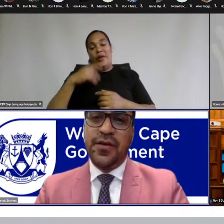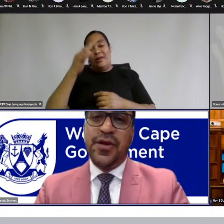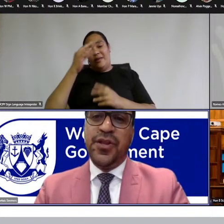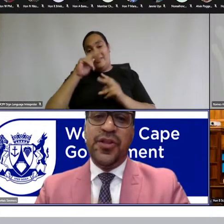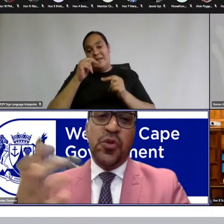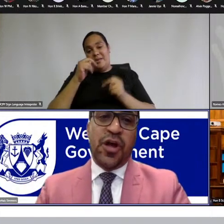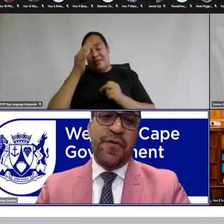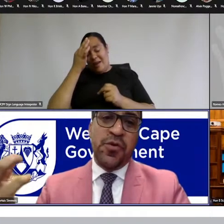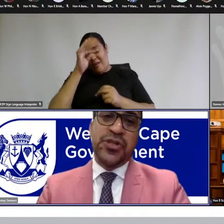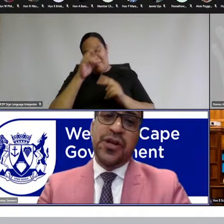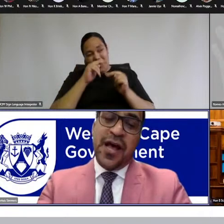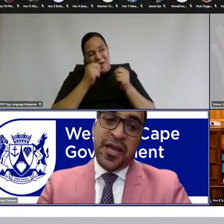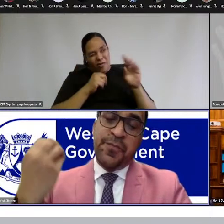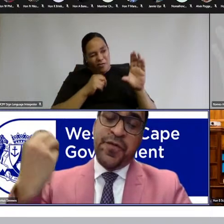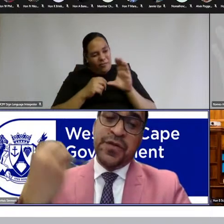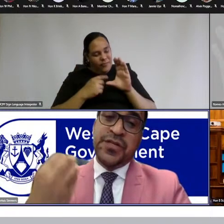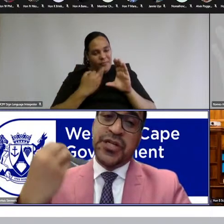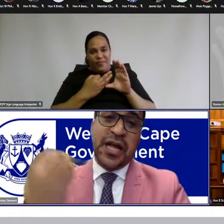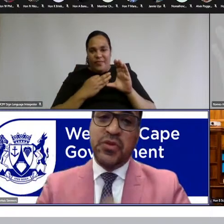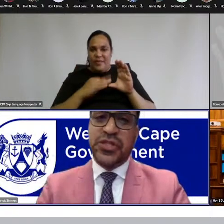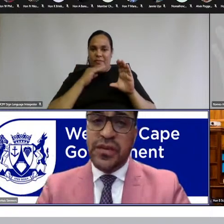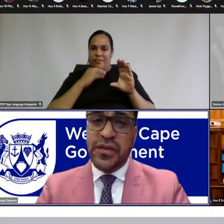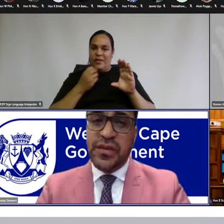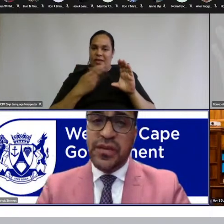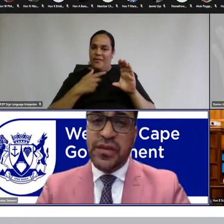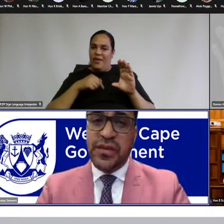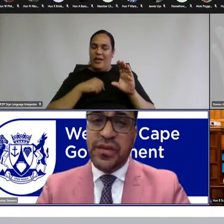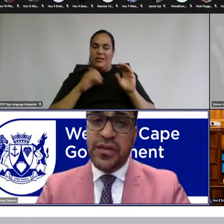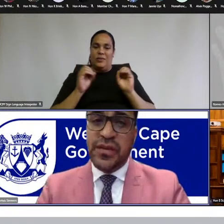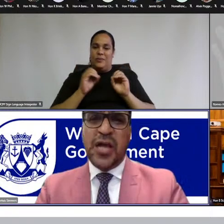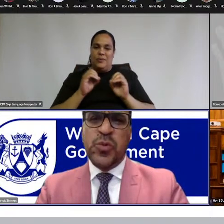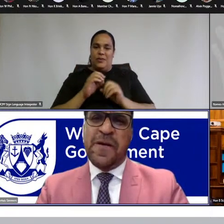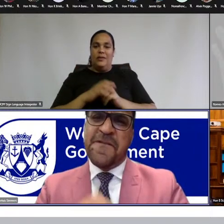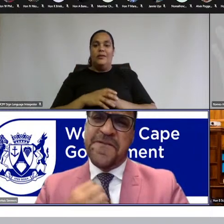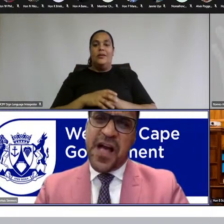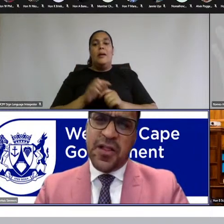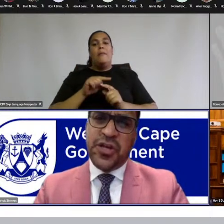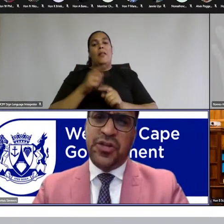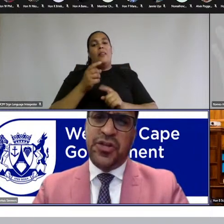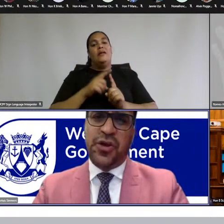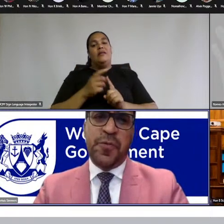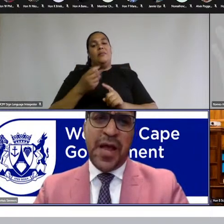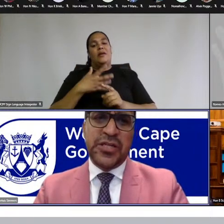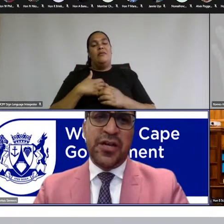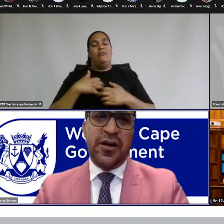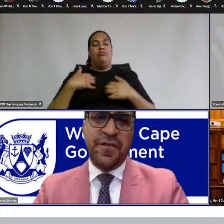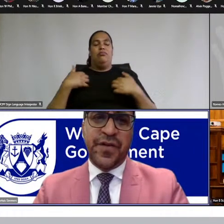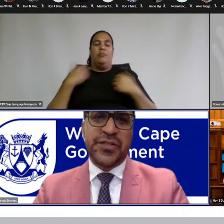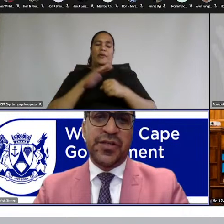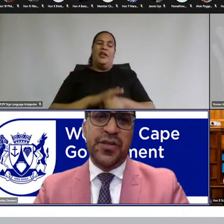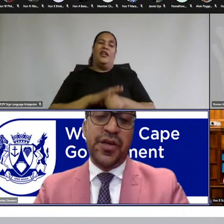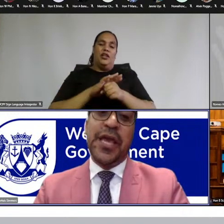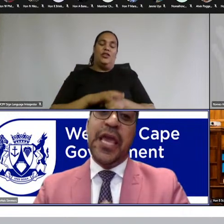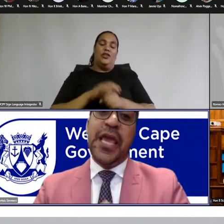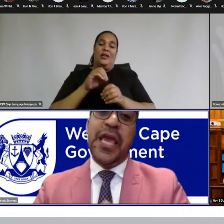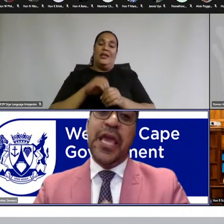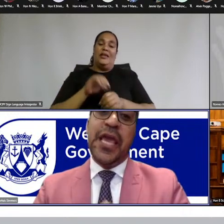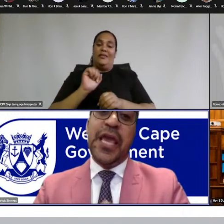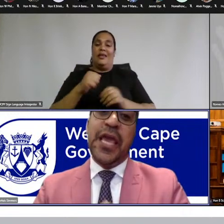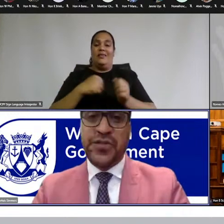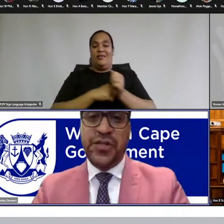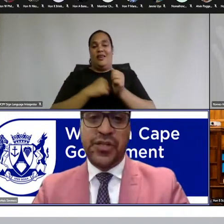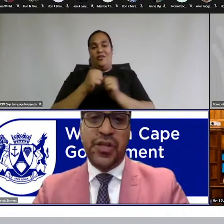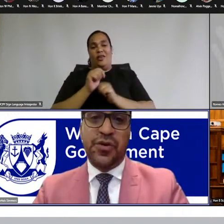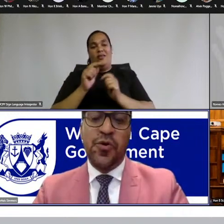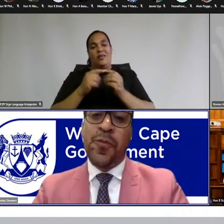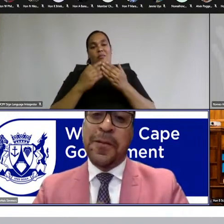regering nie die nodige befondsing na hierdie provinsie se kant toe skuif nie. Dit plaas ook geweldige druk op die plaaslike infrastruktuur en